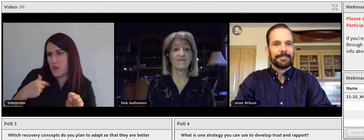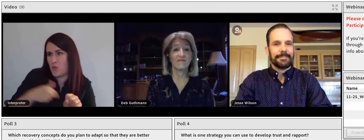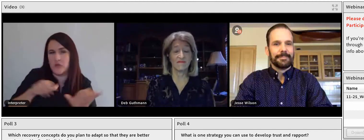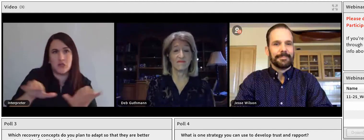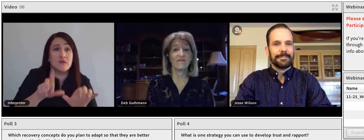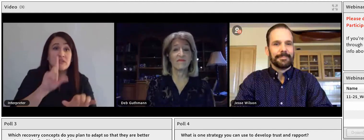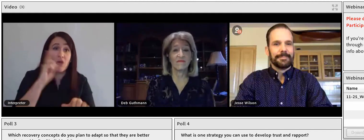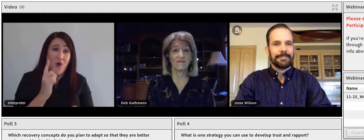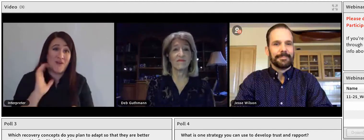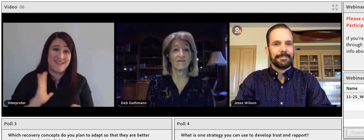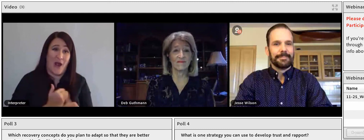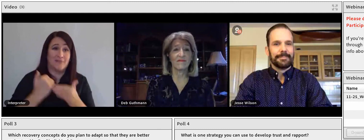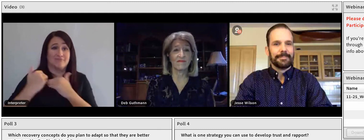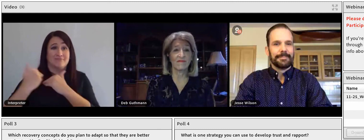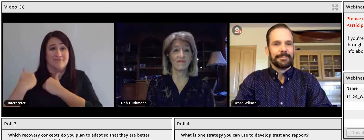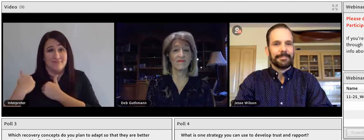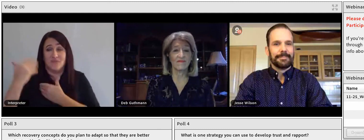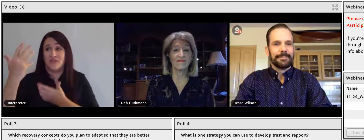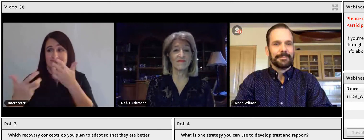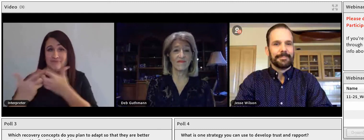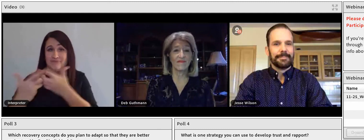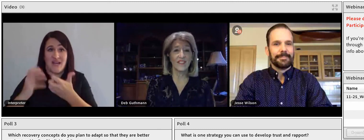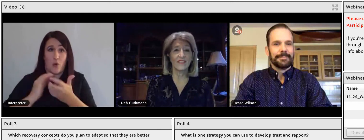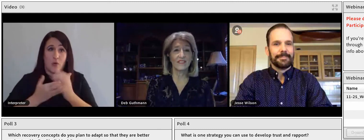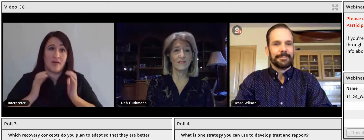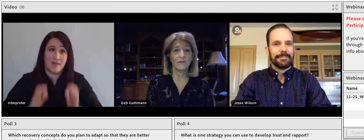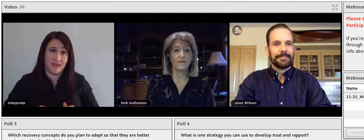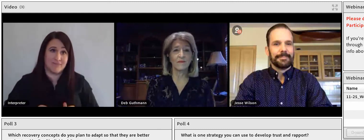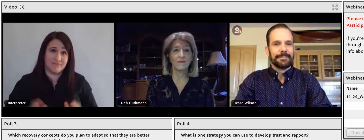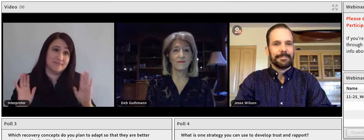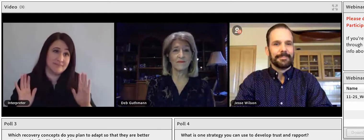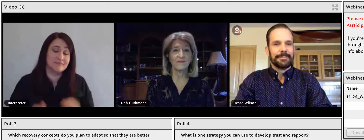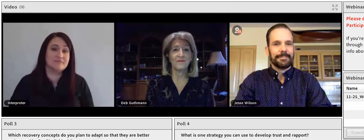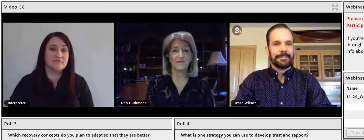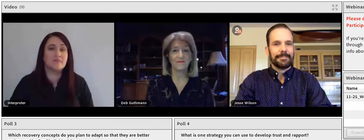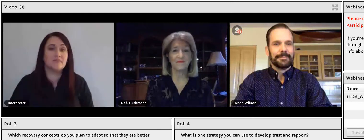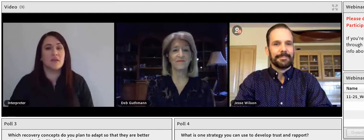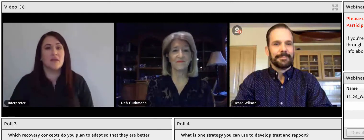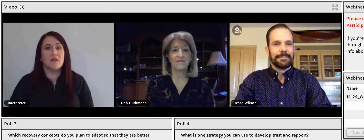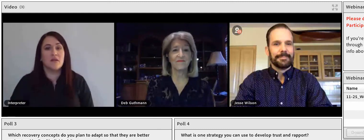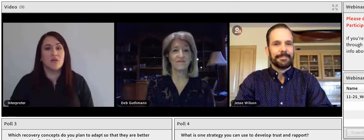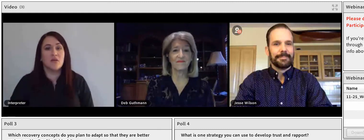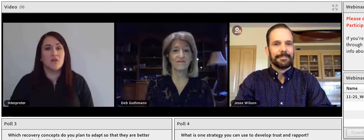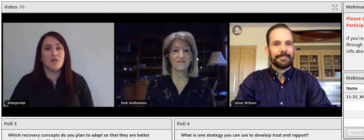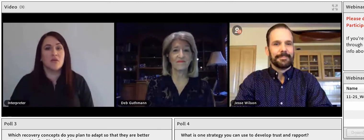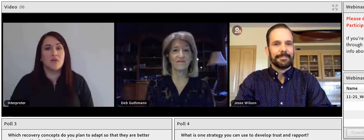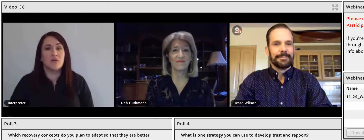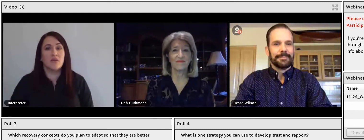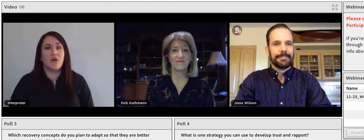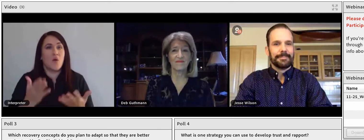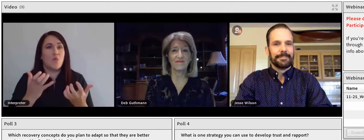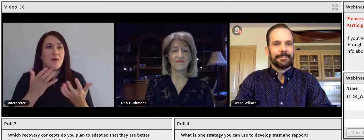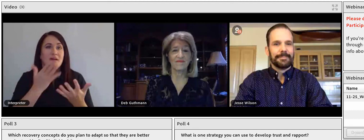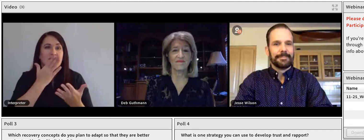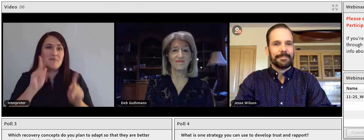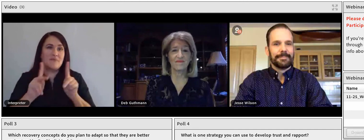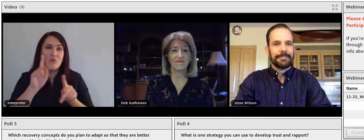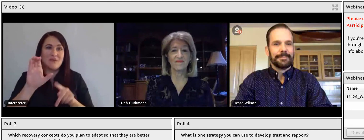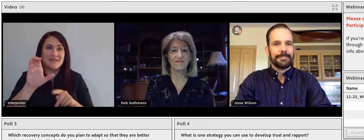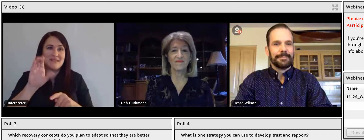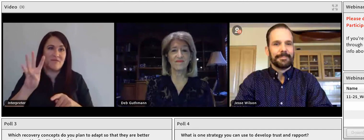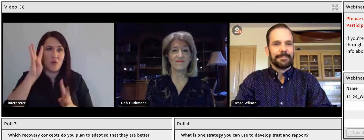job always to meet the client where they're at and to adjust. I want to thank the people at C4 Innovations for being